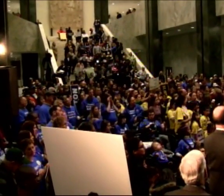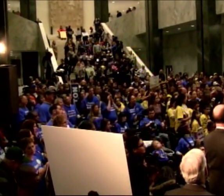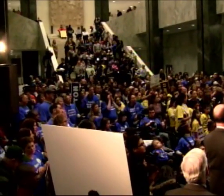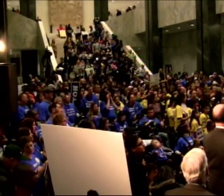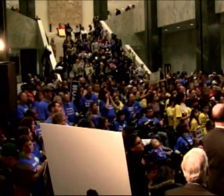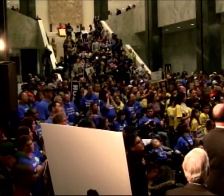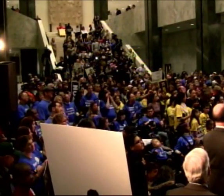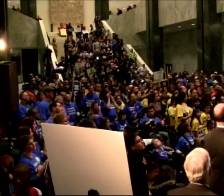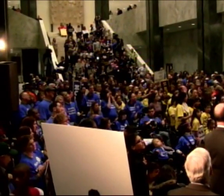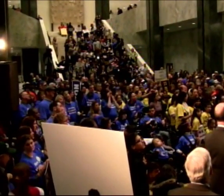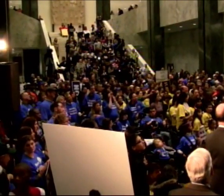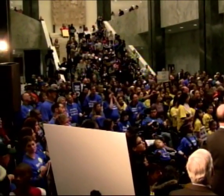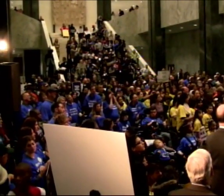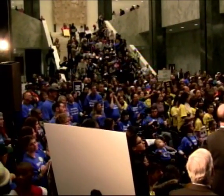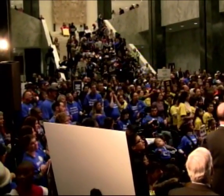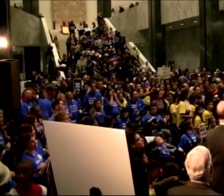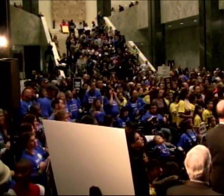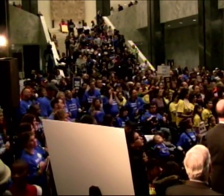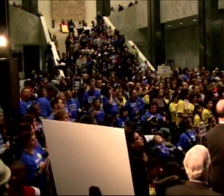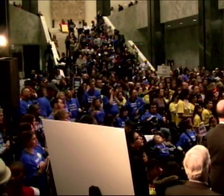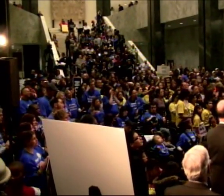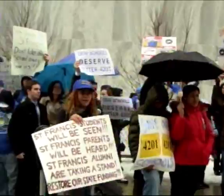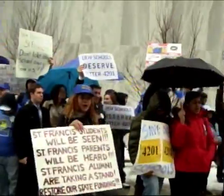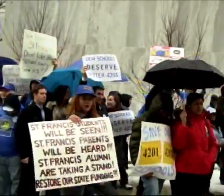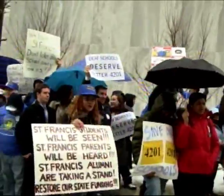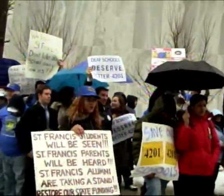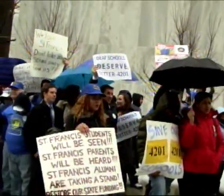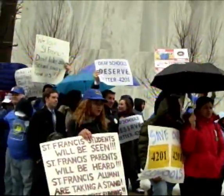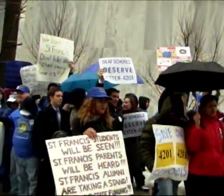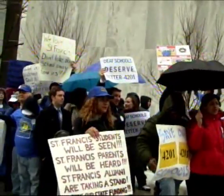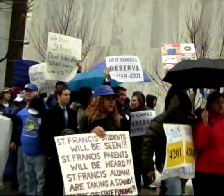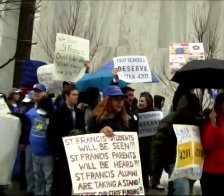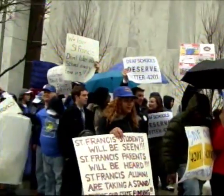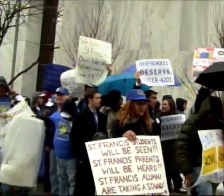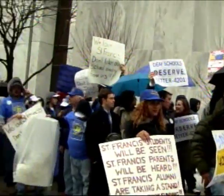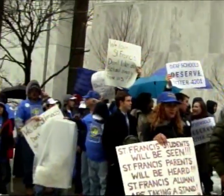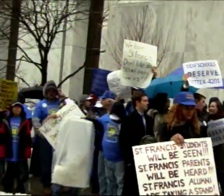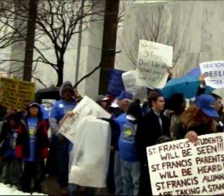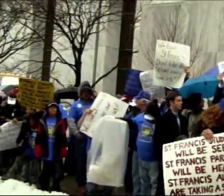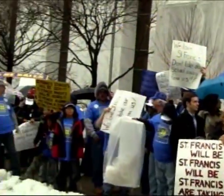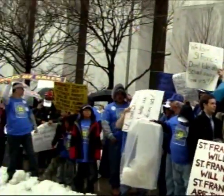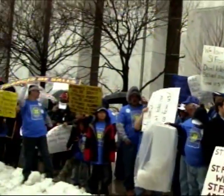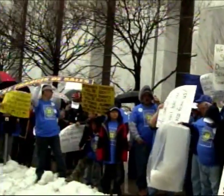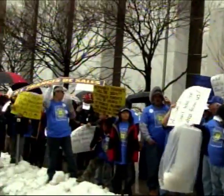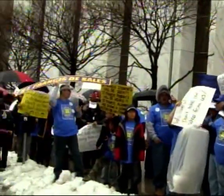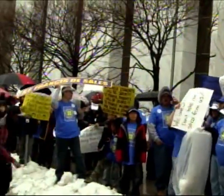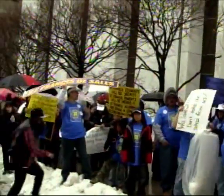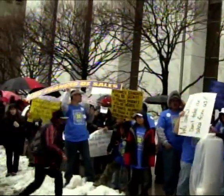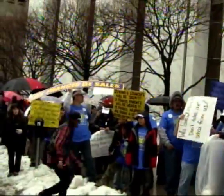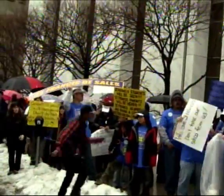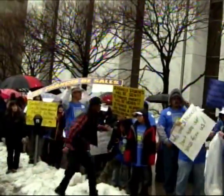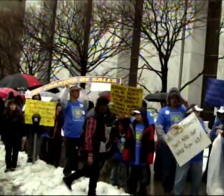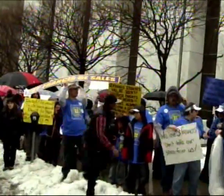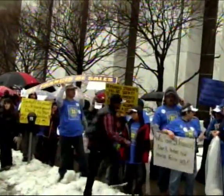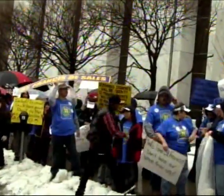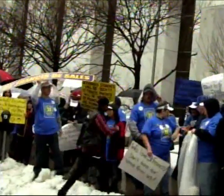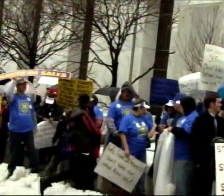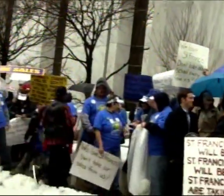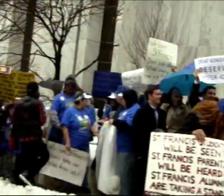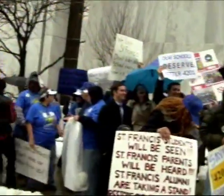sends a powerful and persuasive message to all of us in government, whether we are in the Assembly, whether we are in the